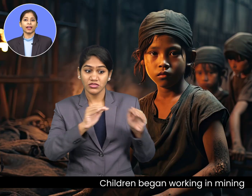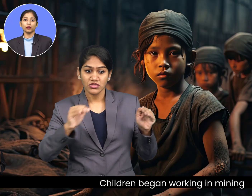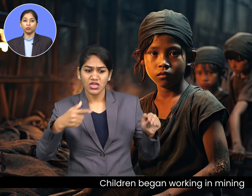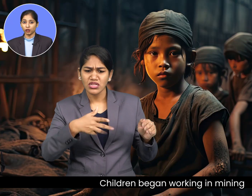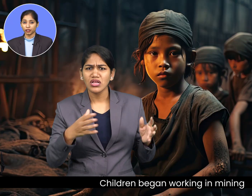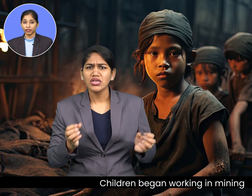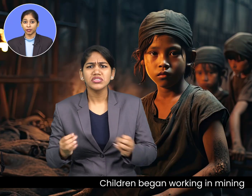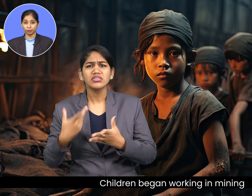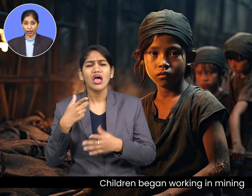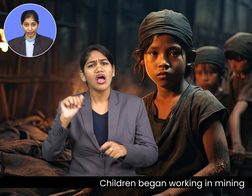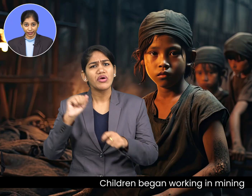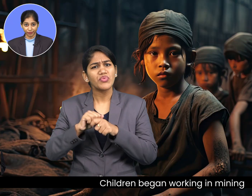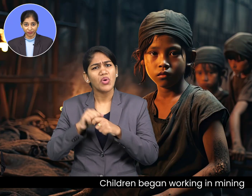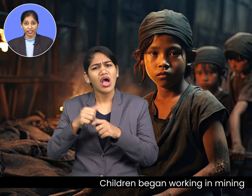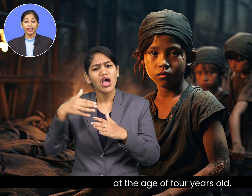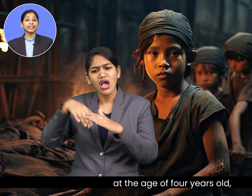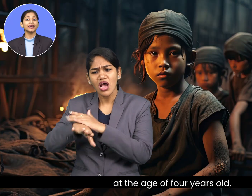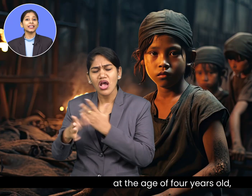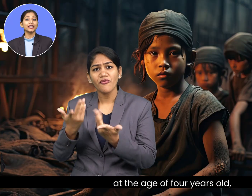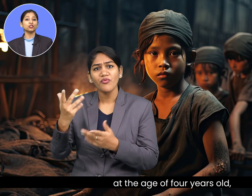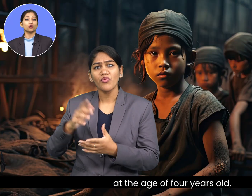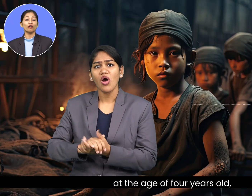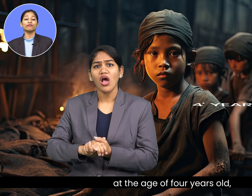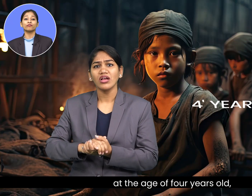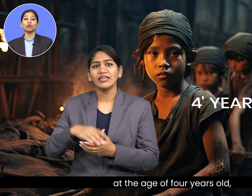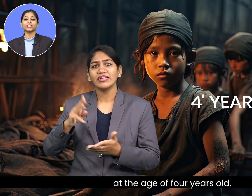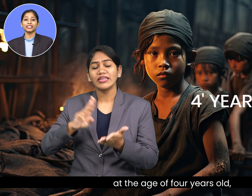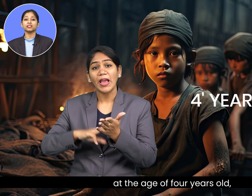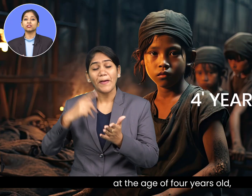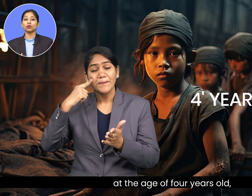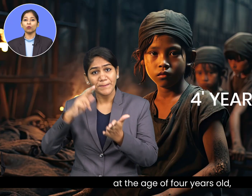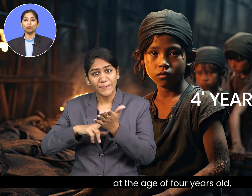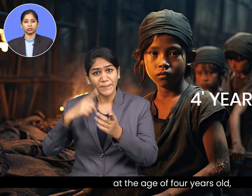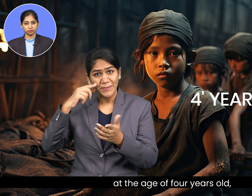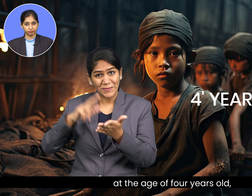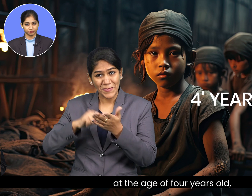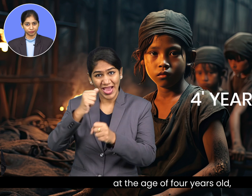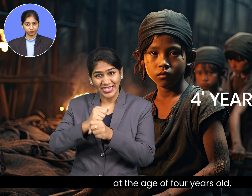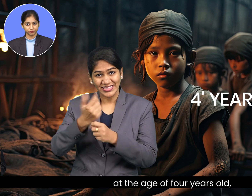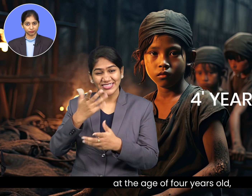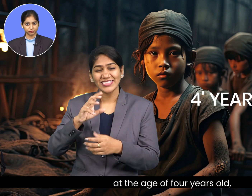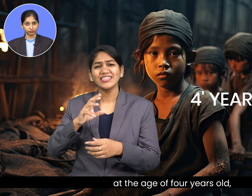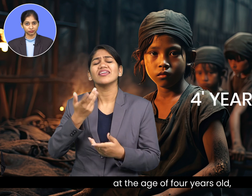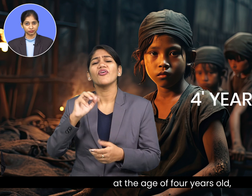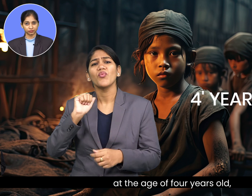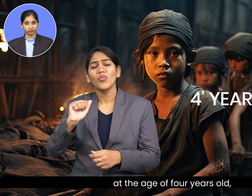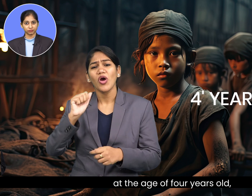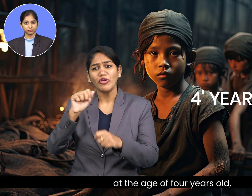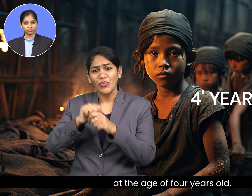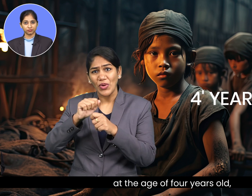Children began working in mining at the age of 4 years old.